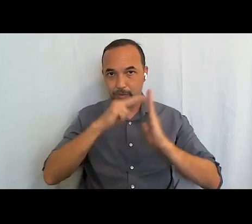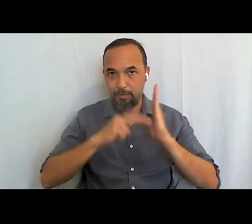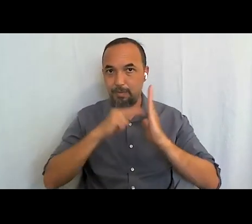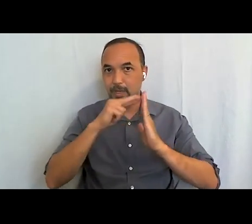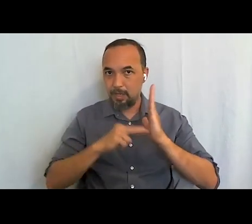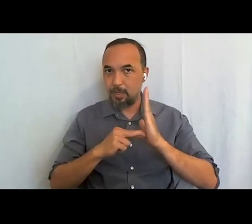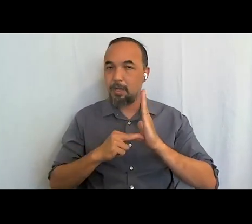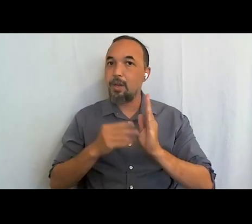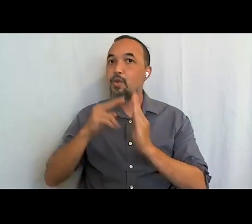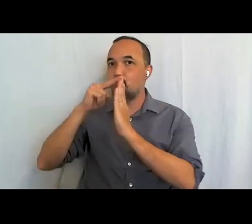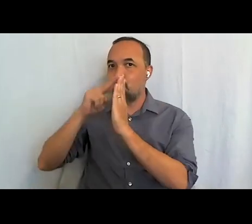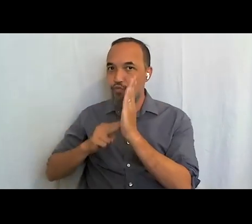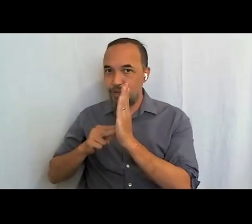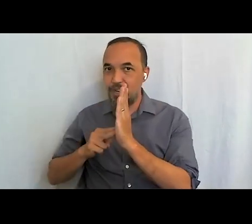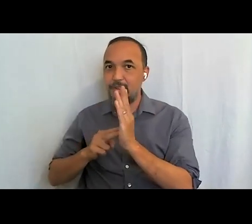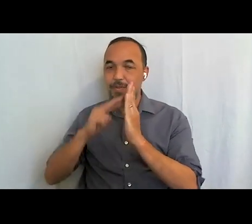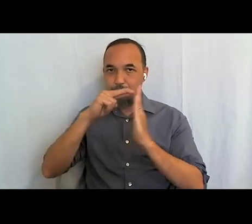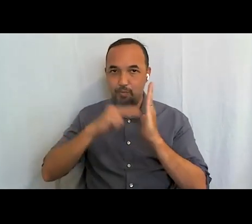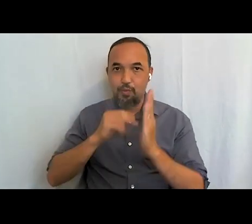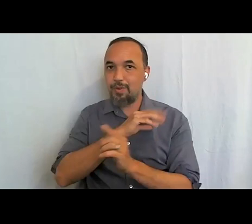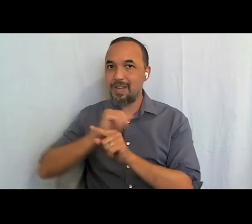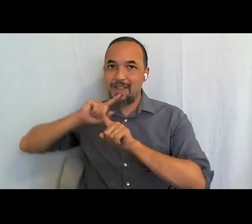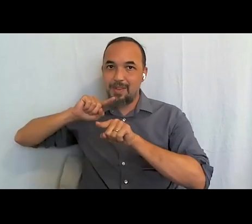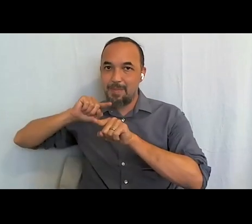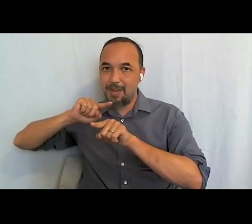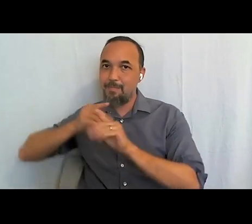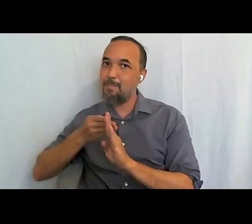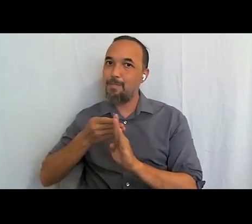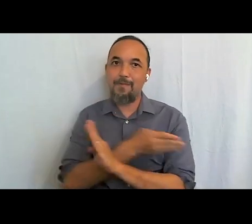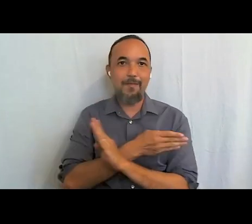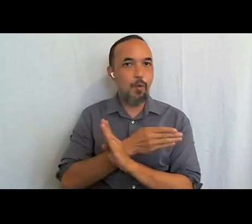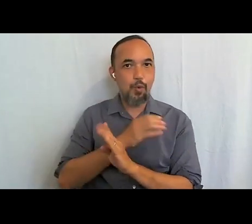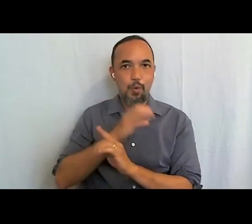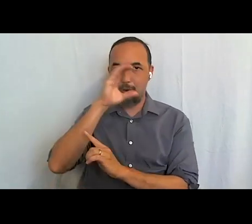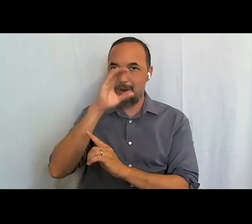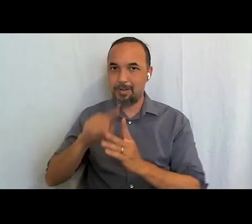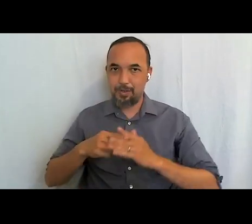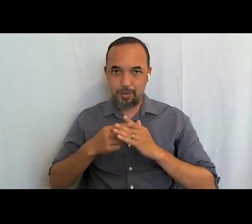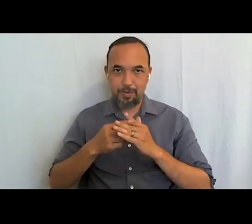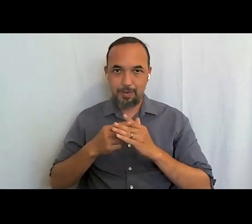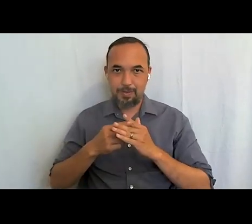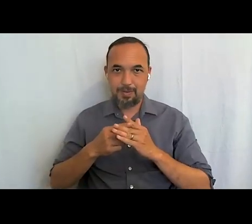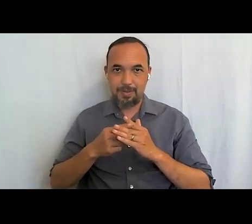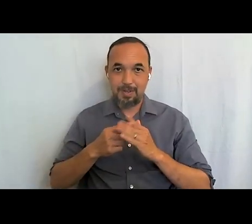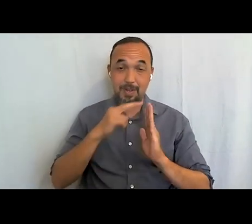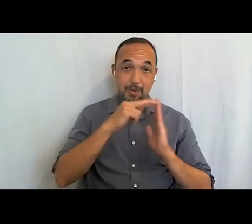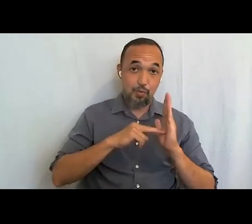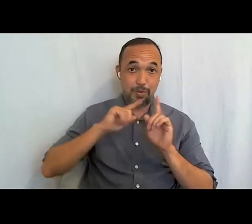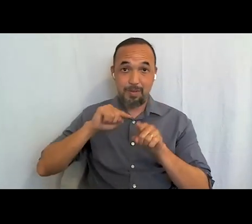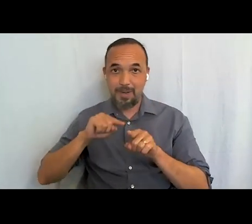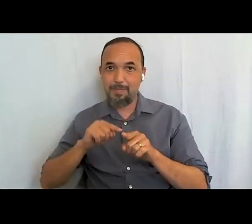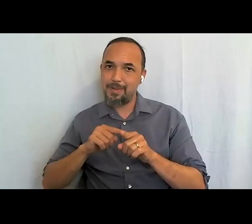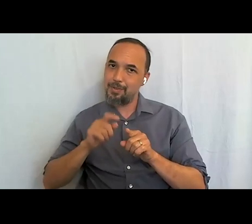hunt starts. Read the rules and the commandments. They're there to open your mind and give you some